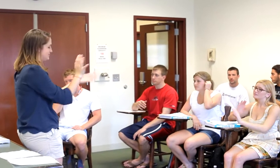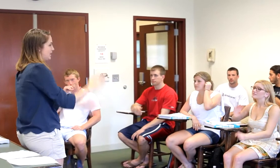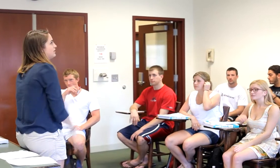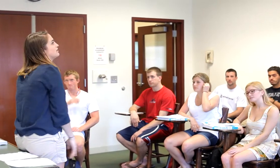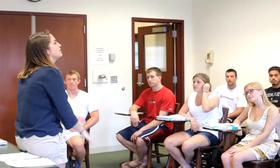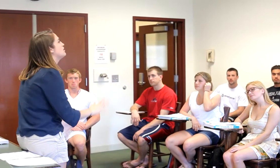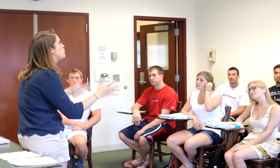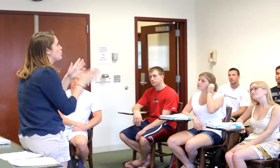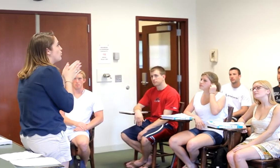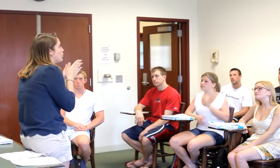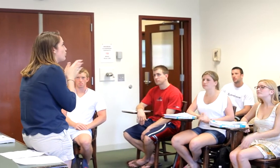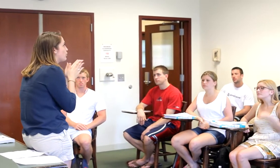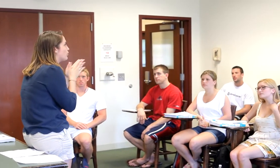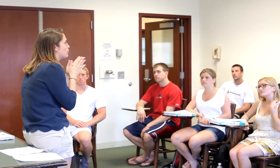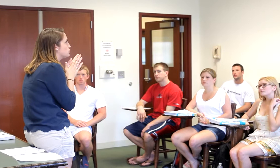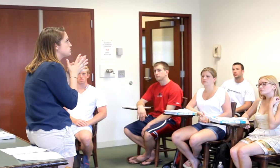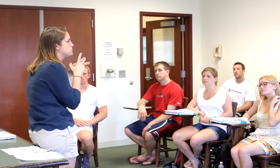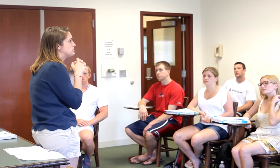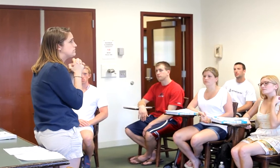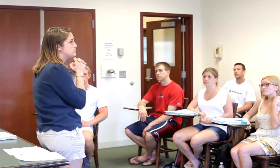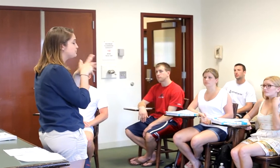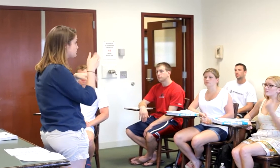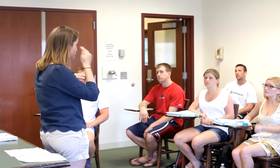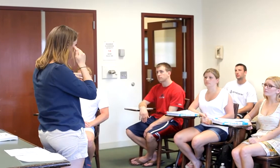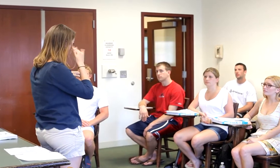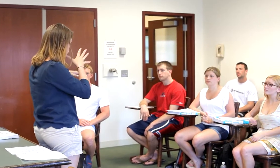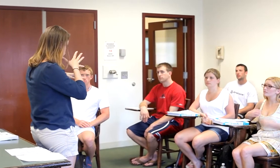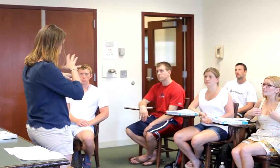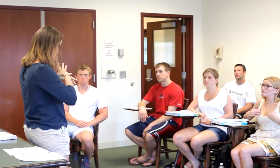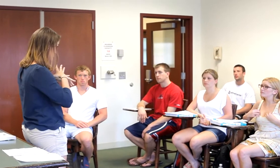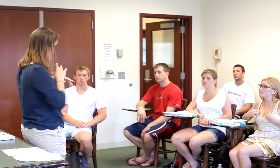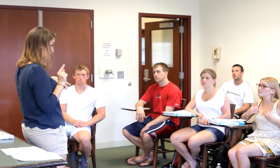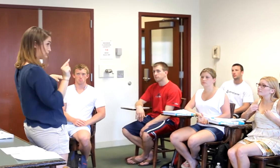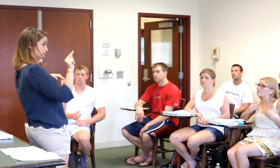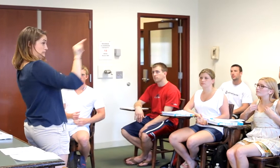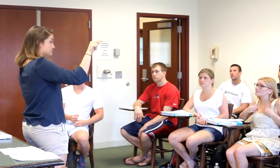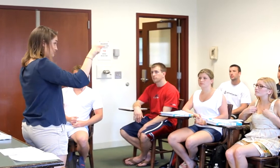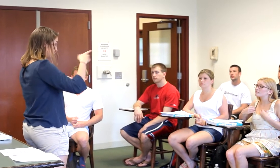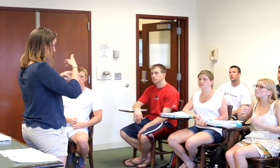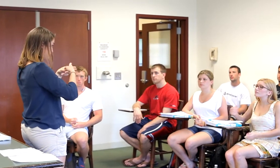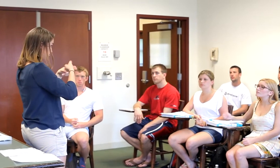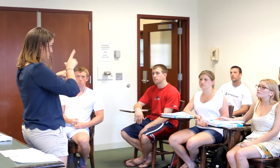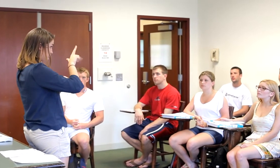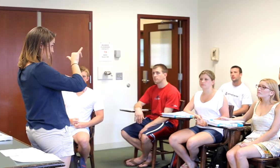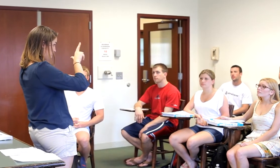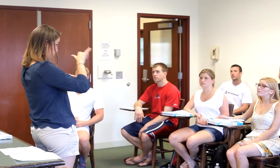French tables or Spanish tables or Italian tables where people come together to practice their language. A lot of students go abroad and so they learn their language there.